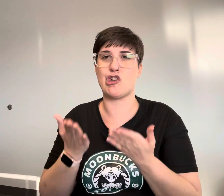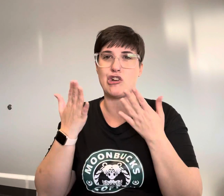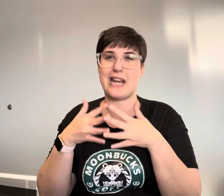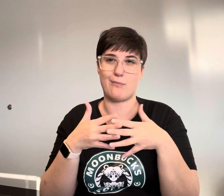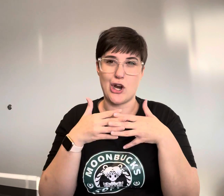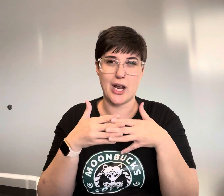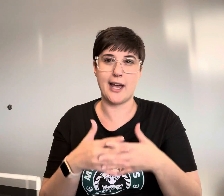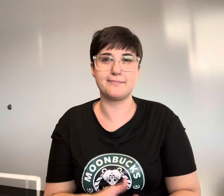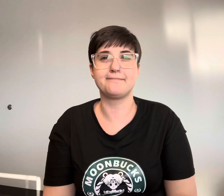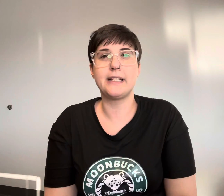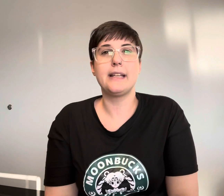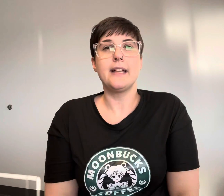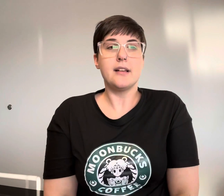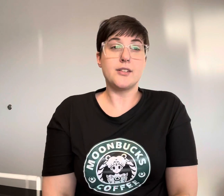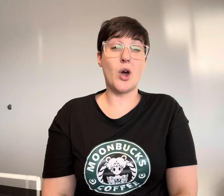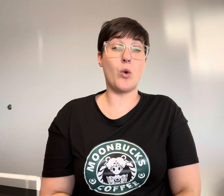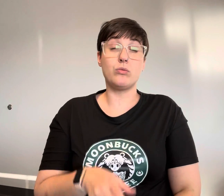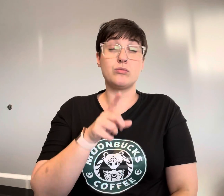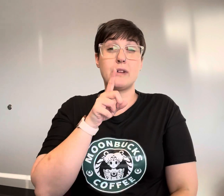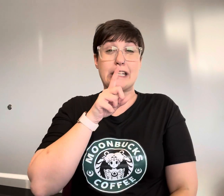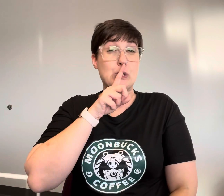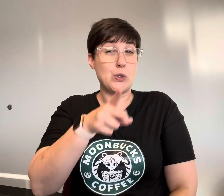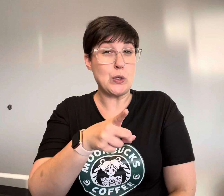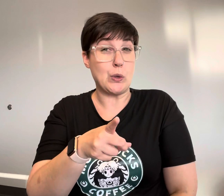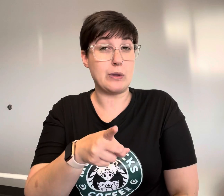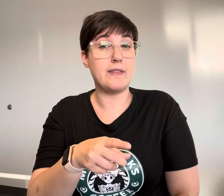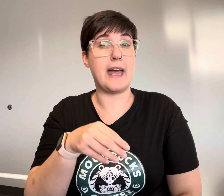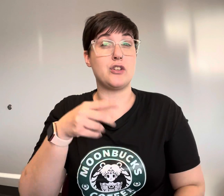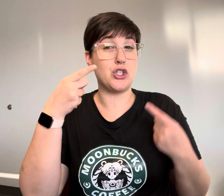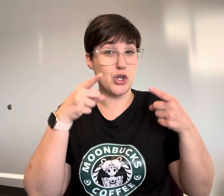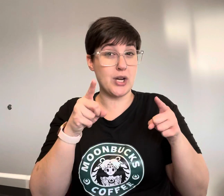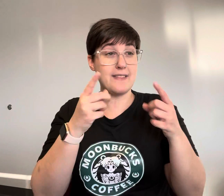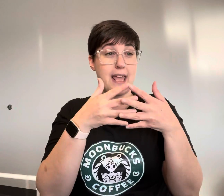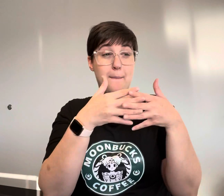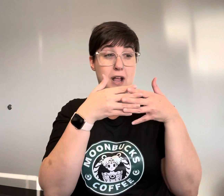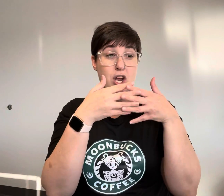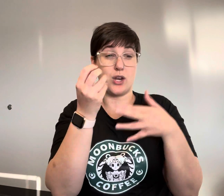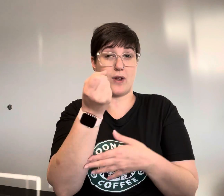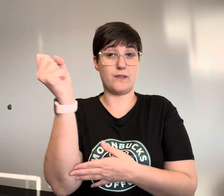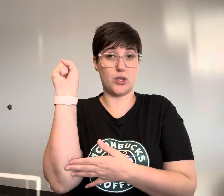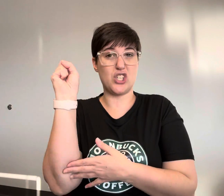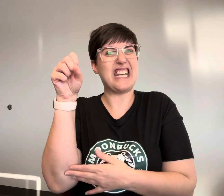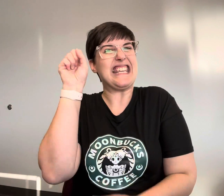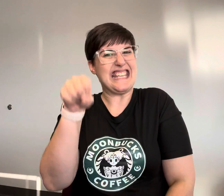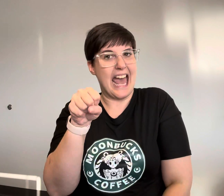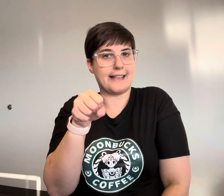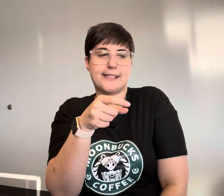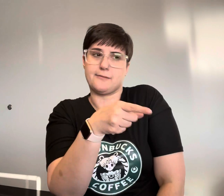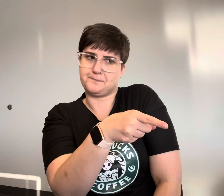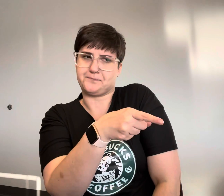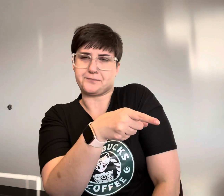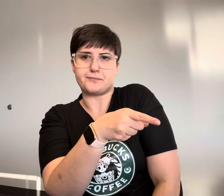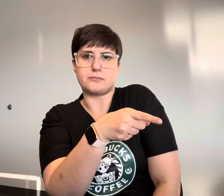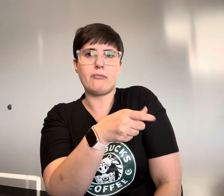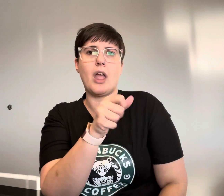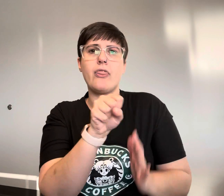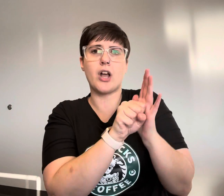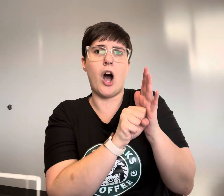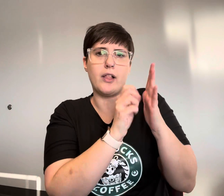in America. So it's true that during the American Revolution, yes, the